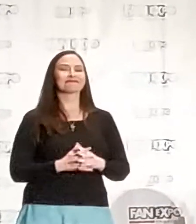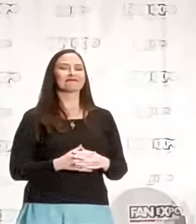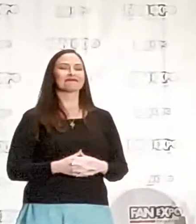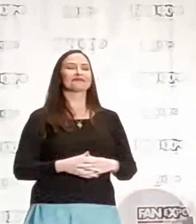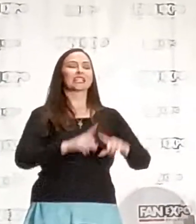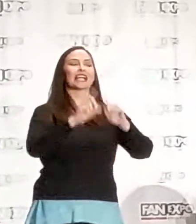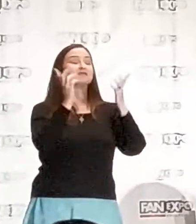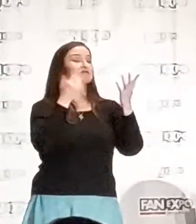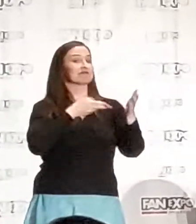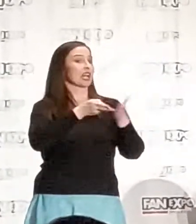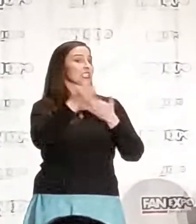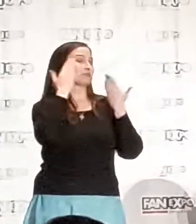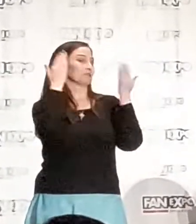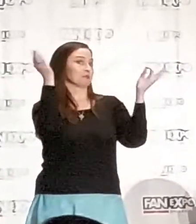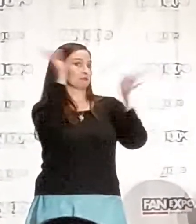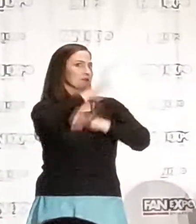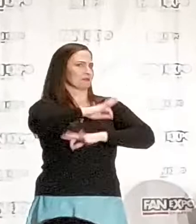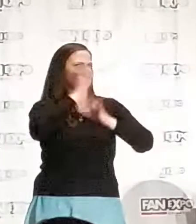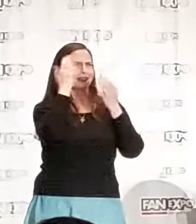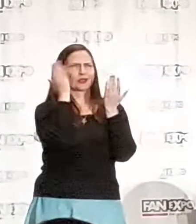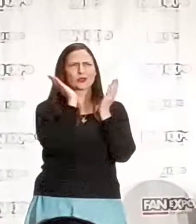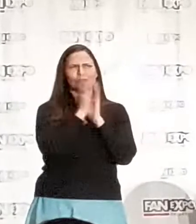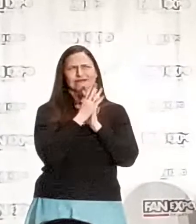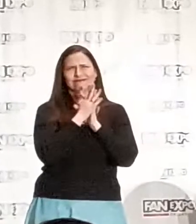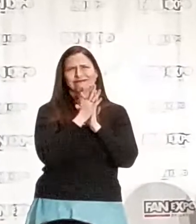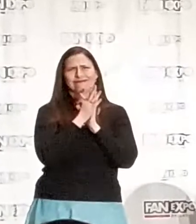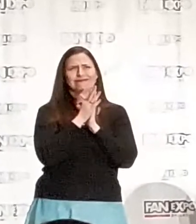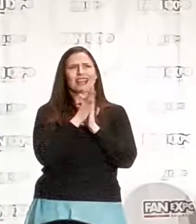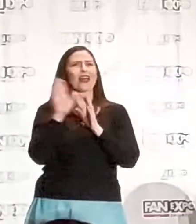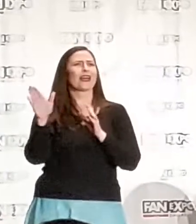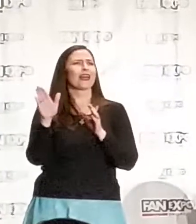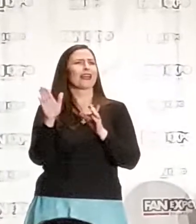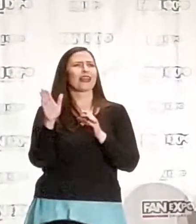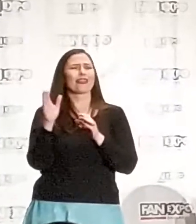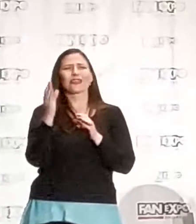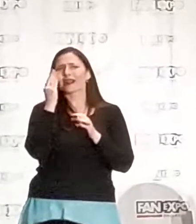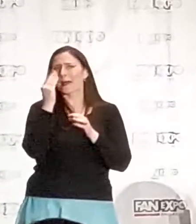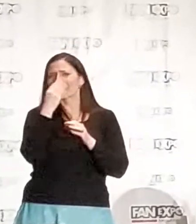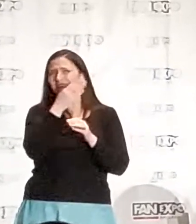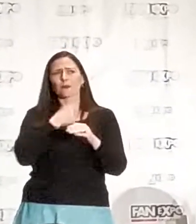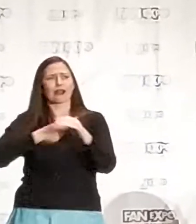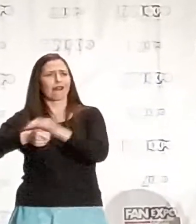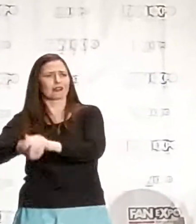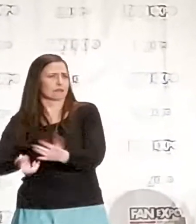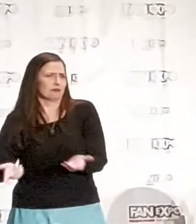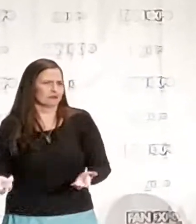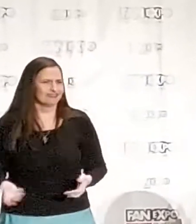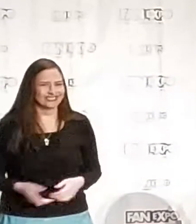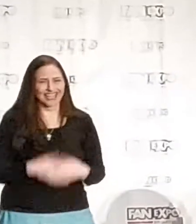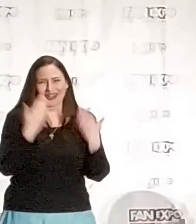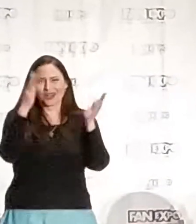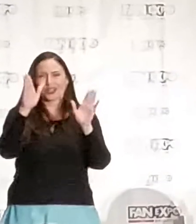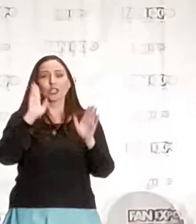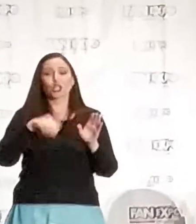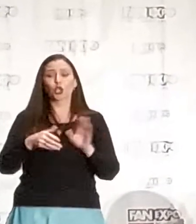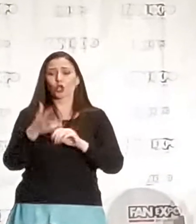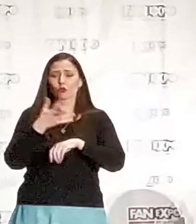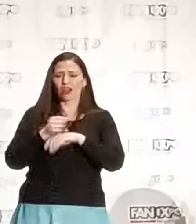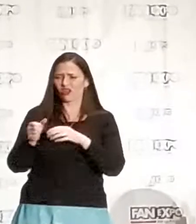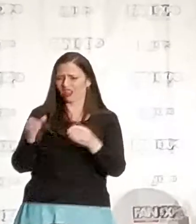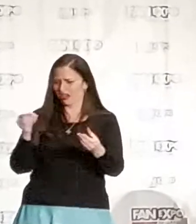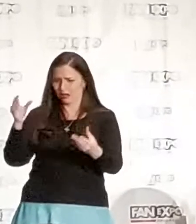I honestly have no idea. I would hide the paper towels. Because, when you're out of paper towels